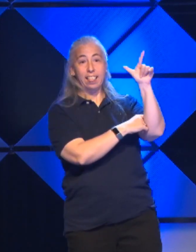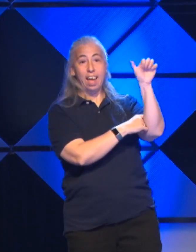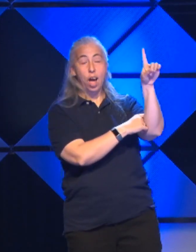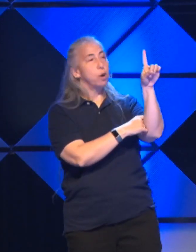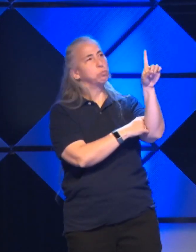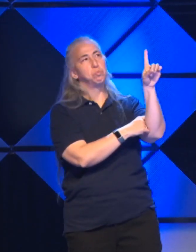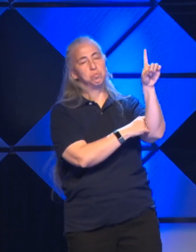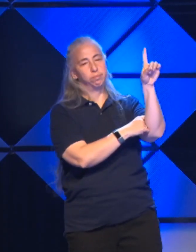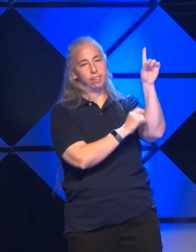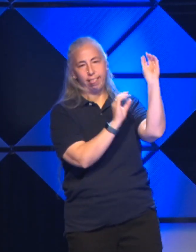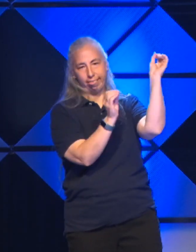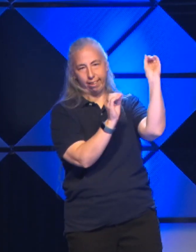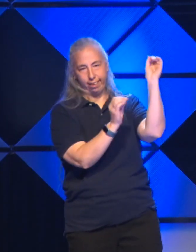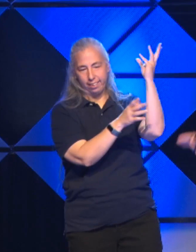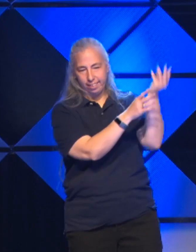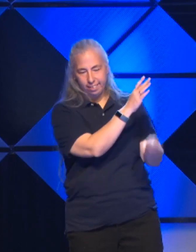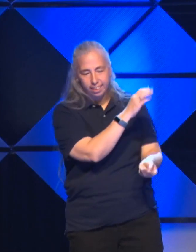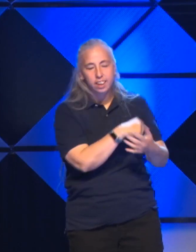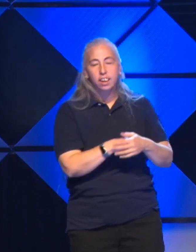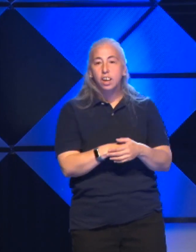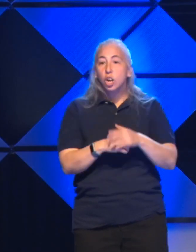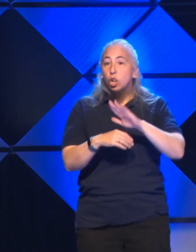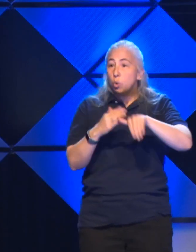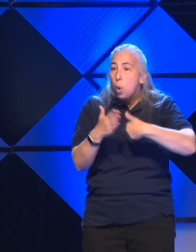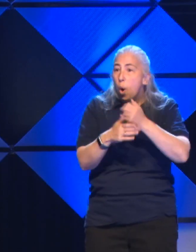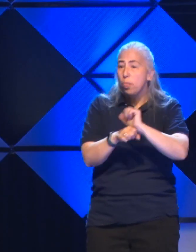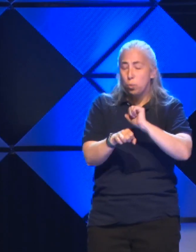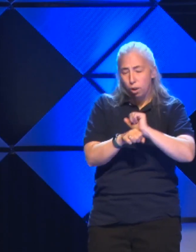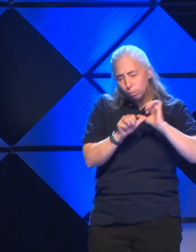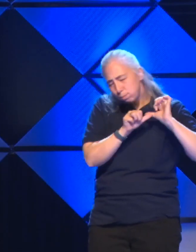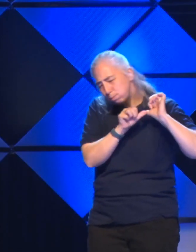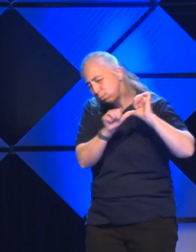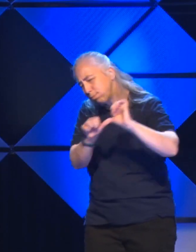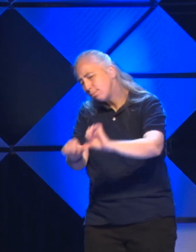lost. All the work for 19 years.